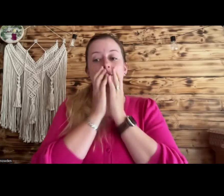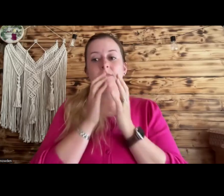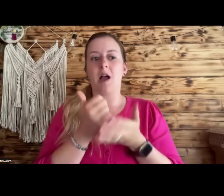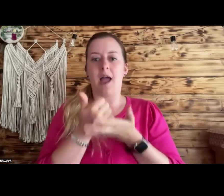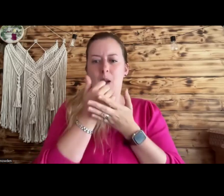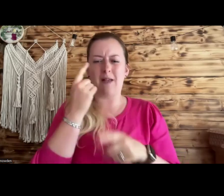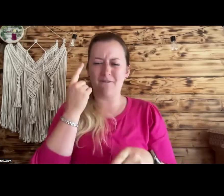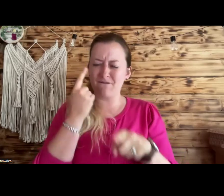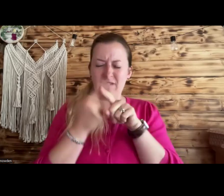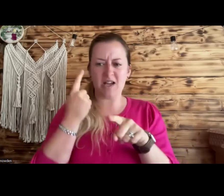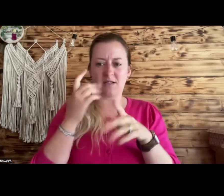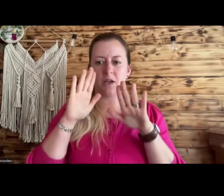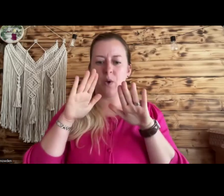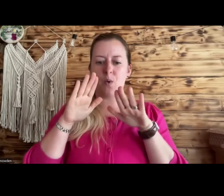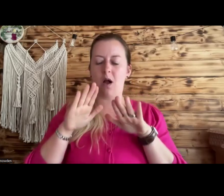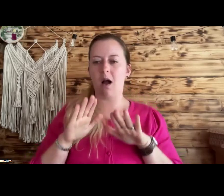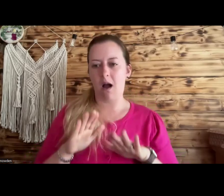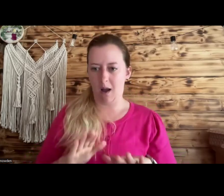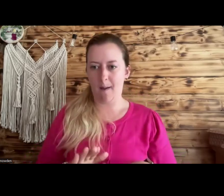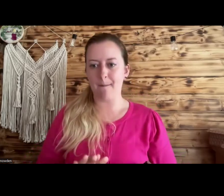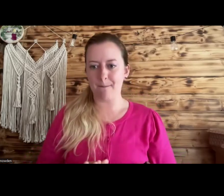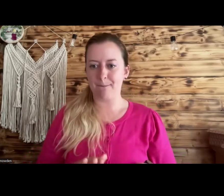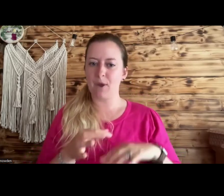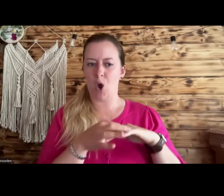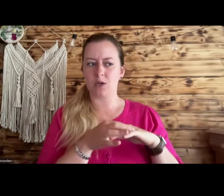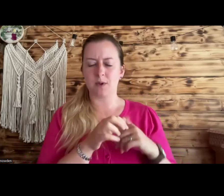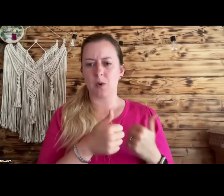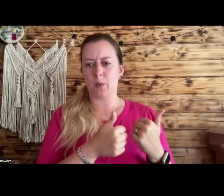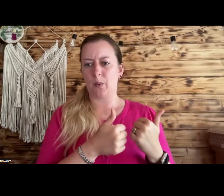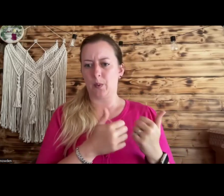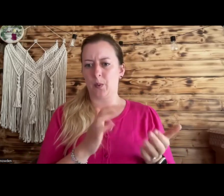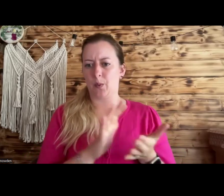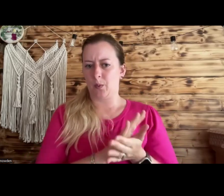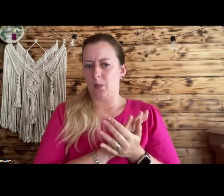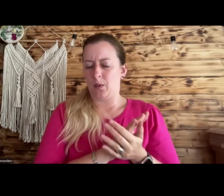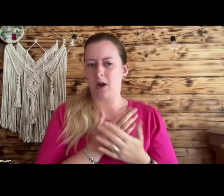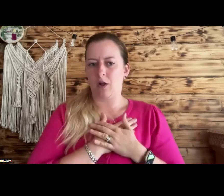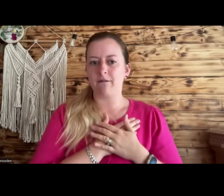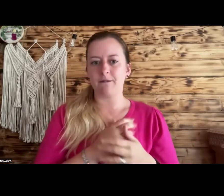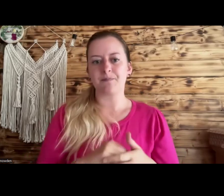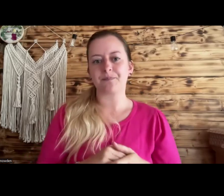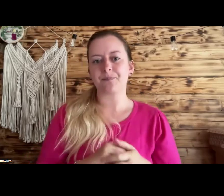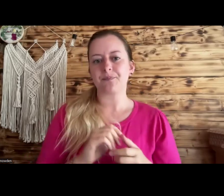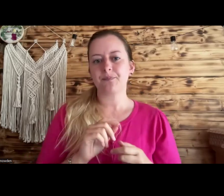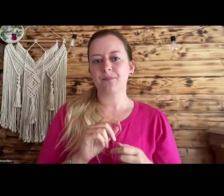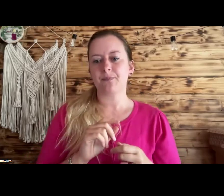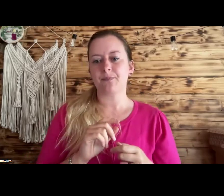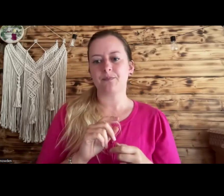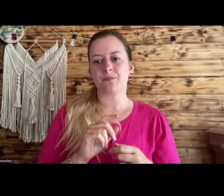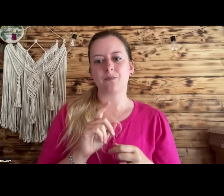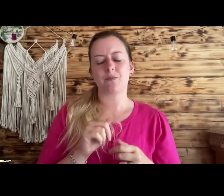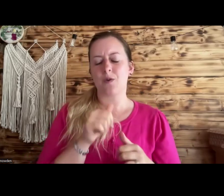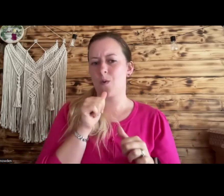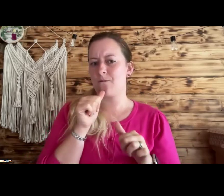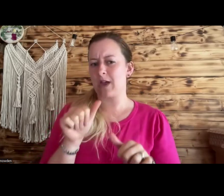quickly. So it's well worth trying. And then my favorite tip when it comes to oils like this that you may want to try,